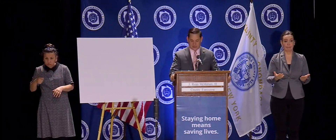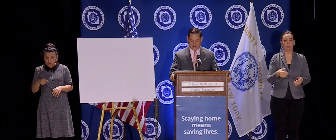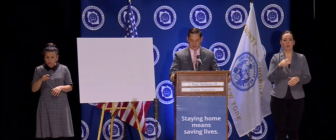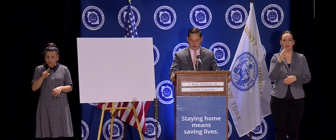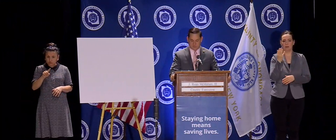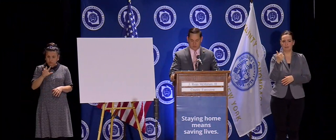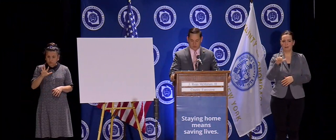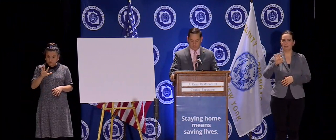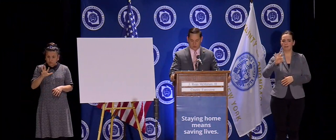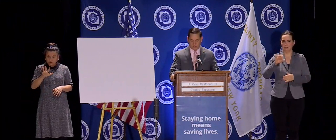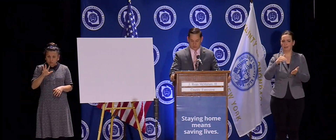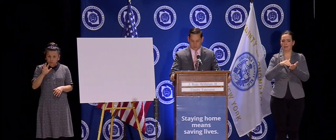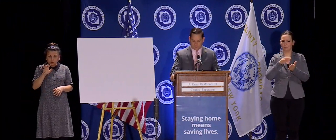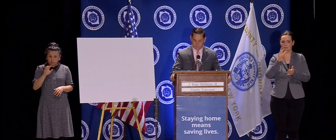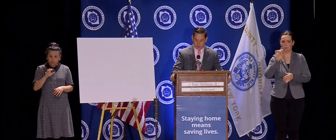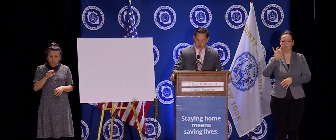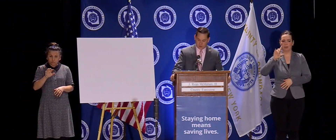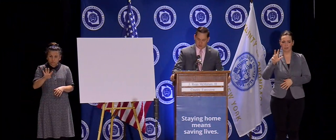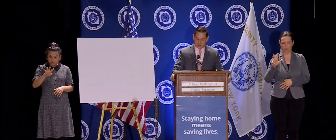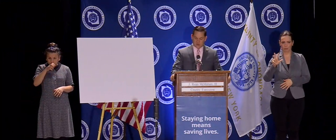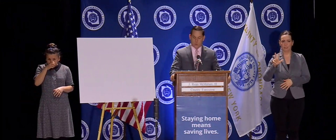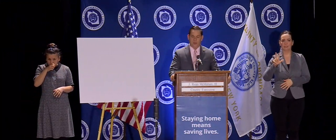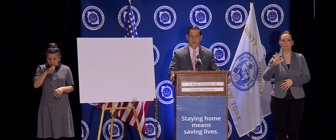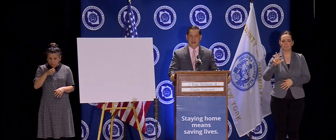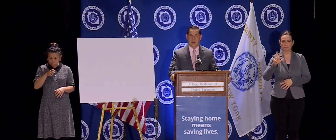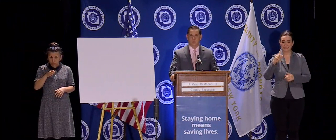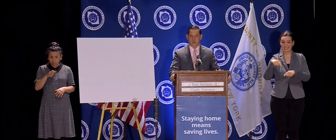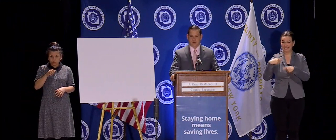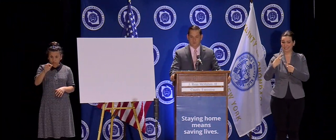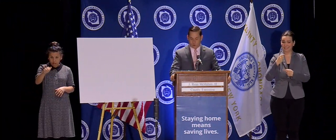19,483 tests have been returned. That is